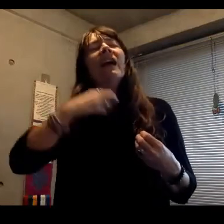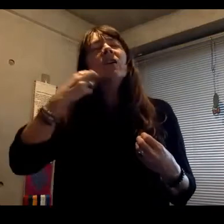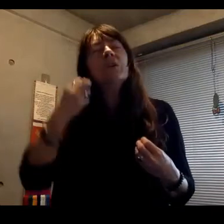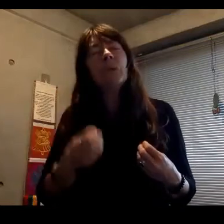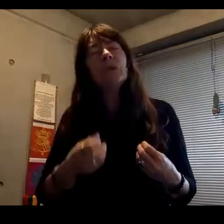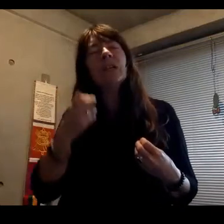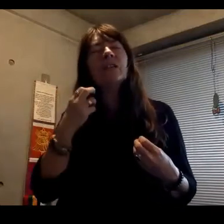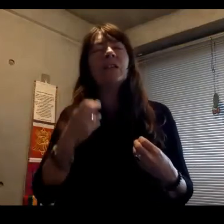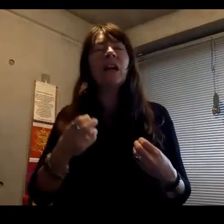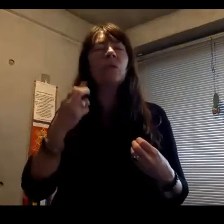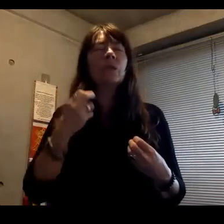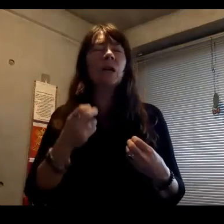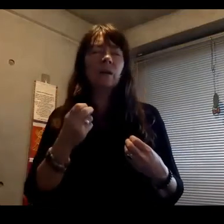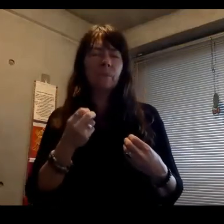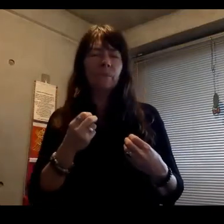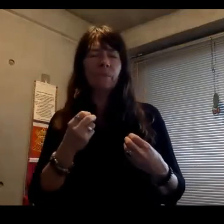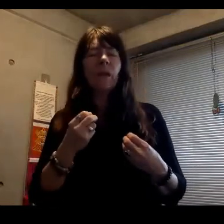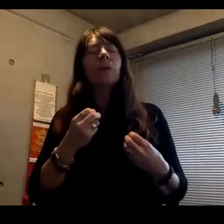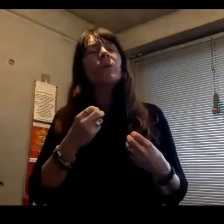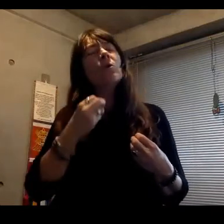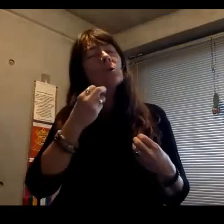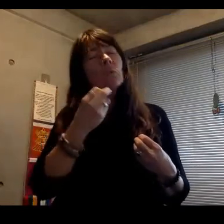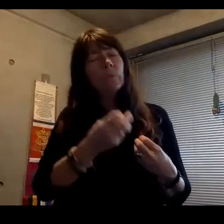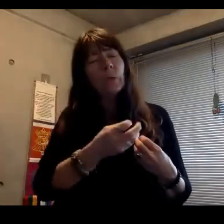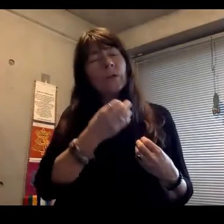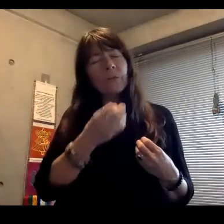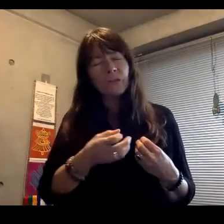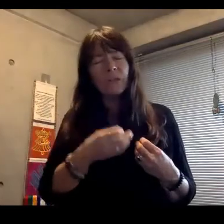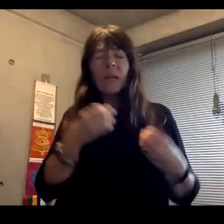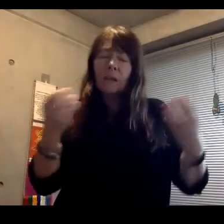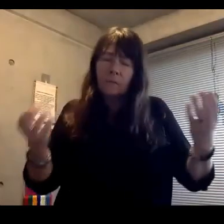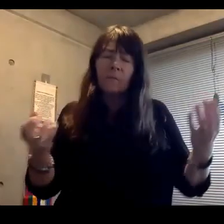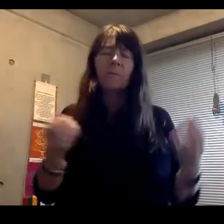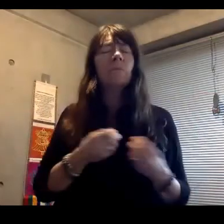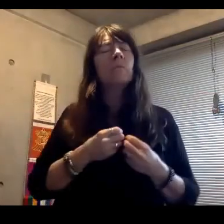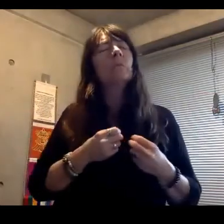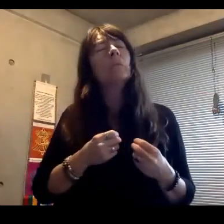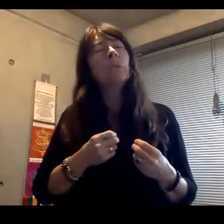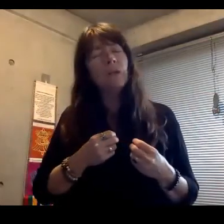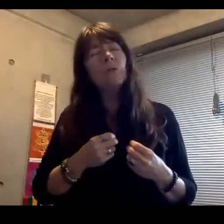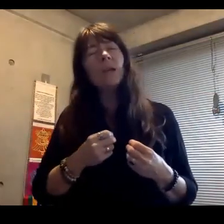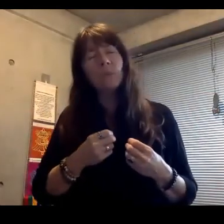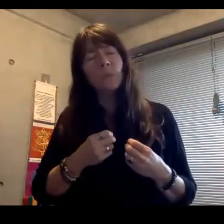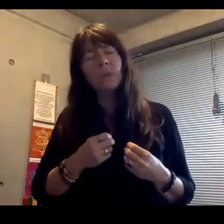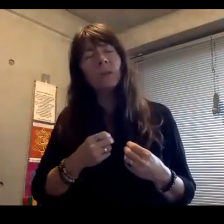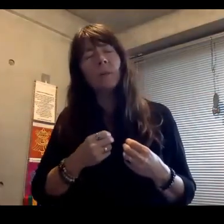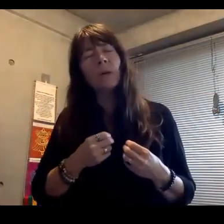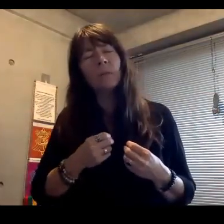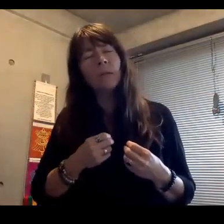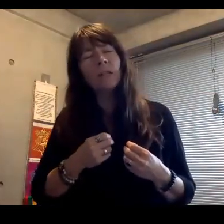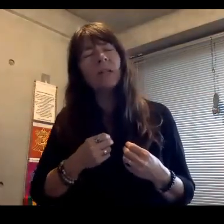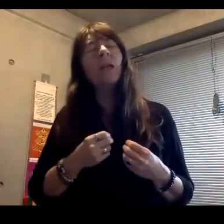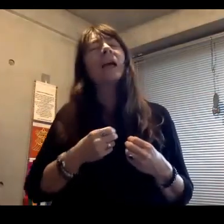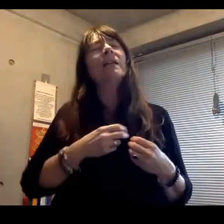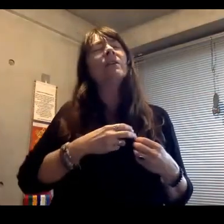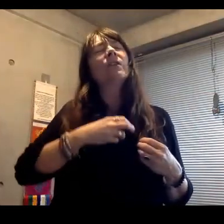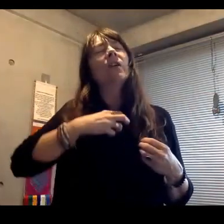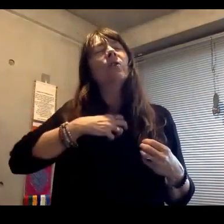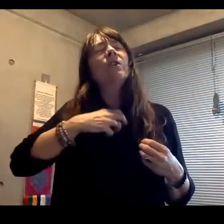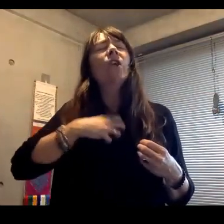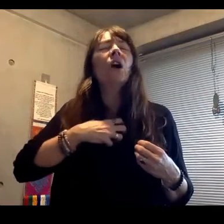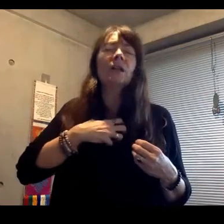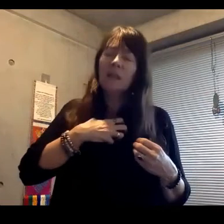you cannot predict the outcome. Those who were burned at the stake, they knew that was a possibility, and